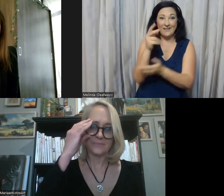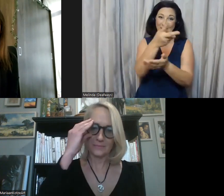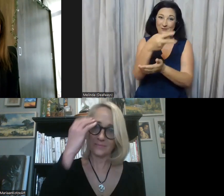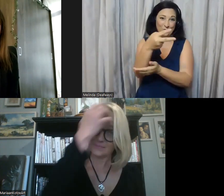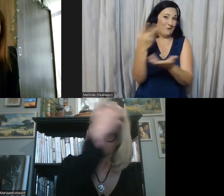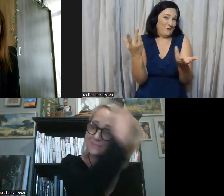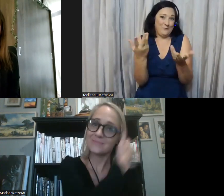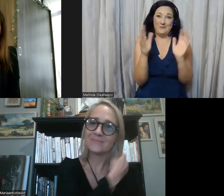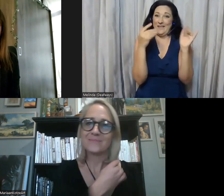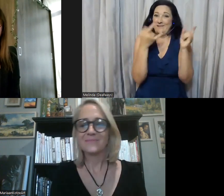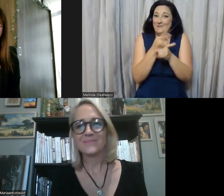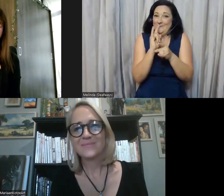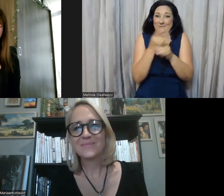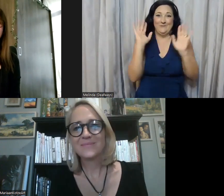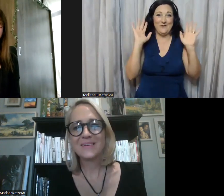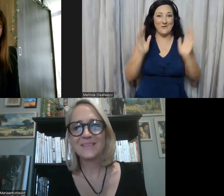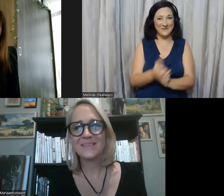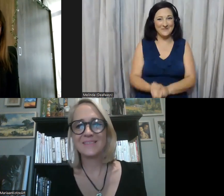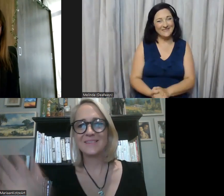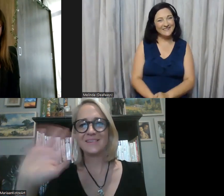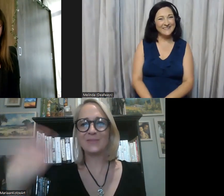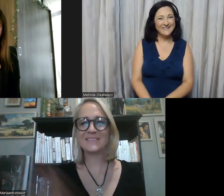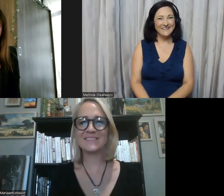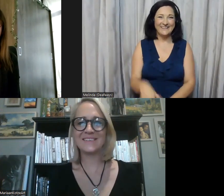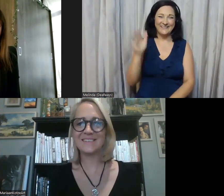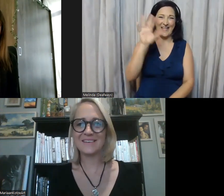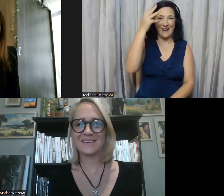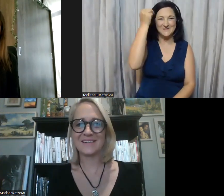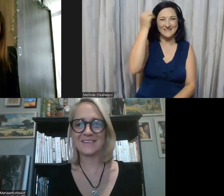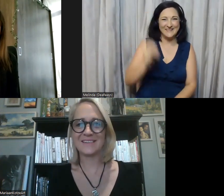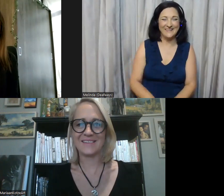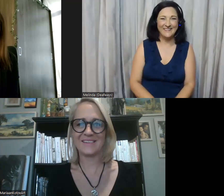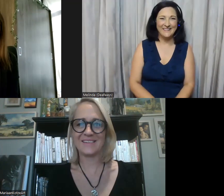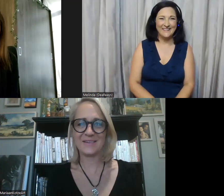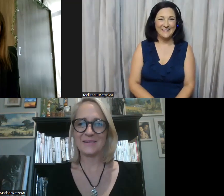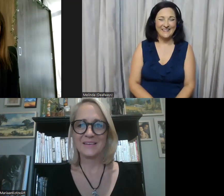Mariaan, and the two of you can just talk. Hallo Maxine.